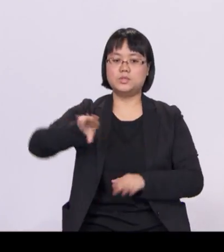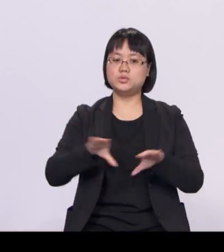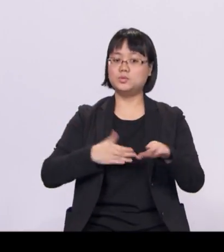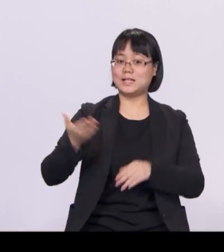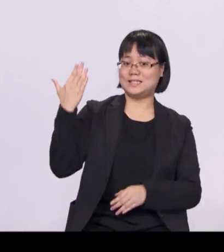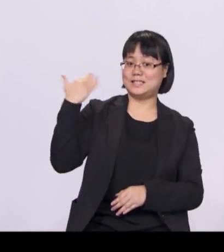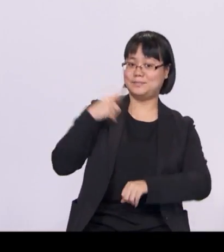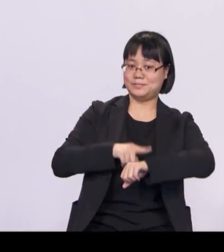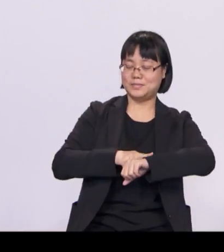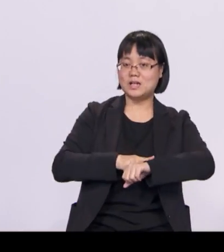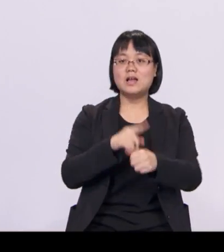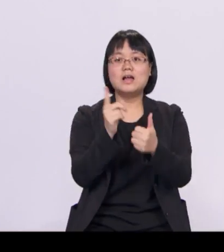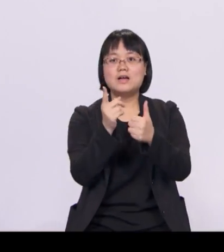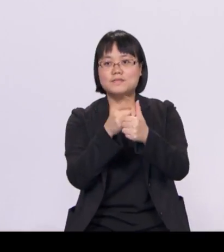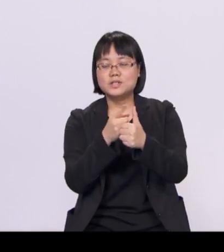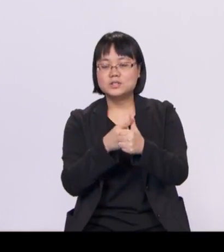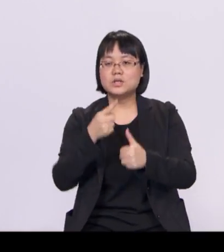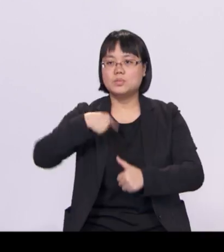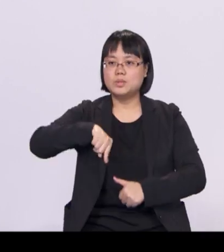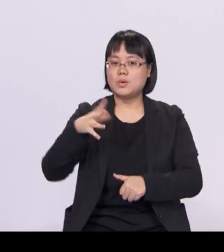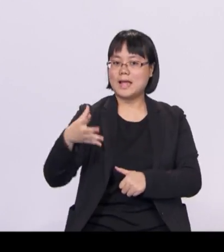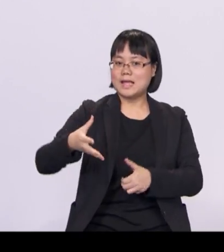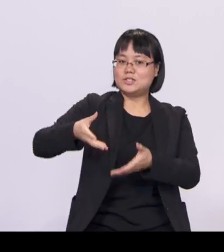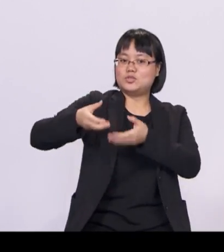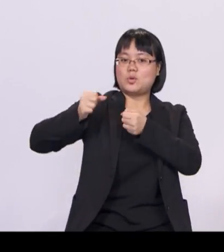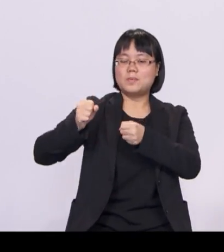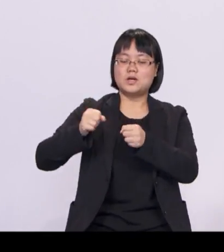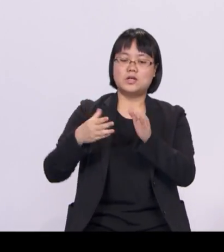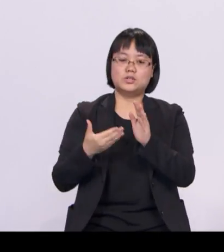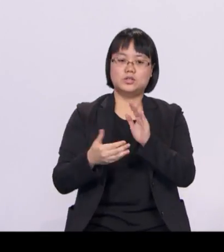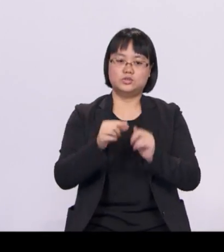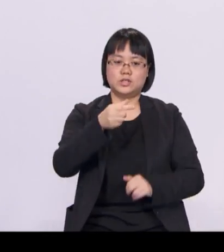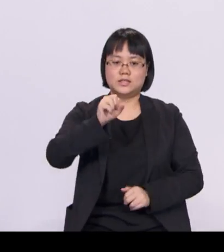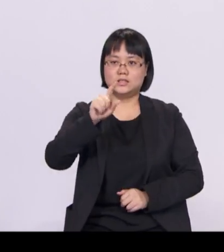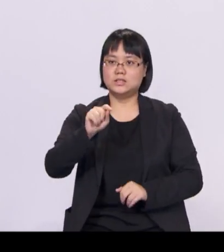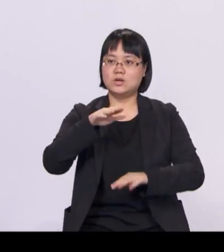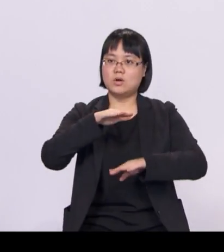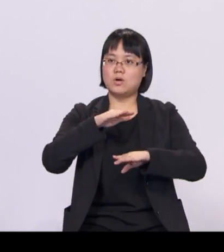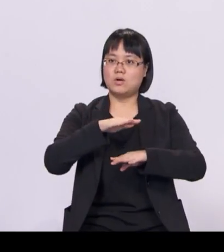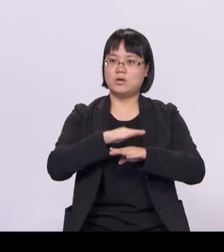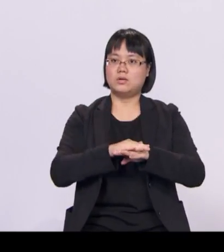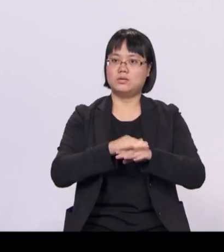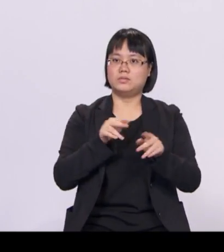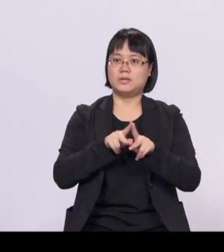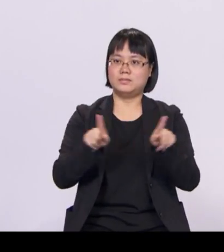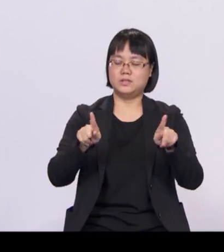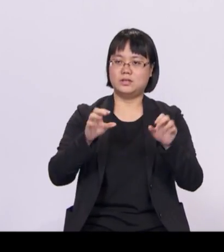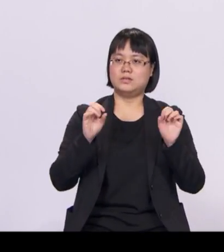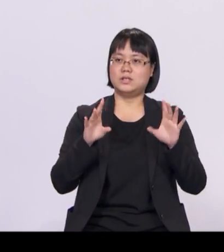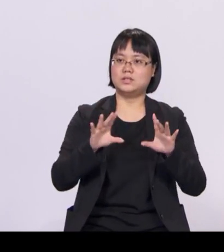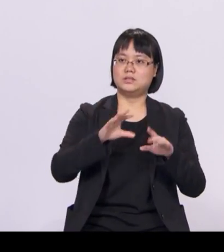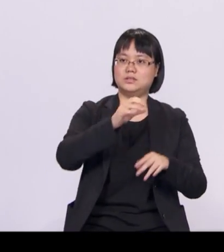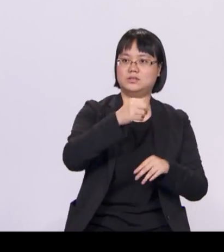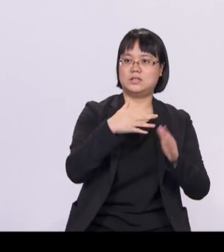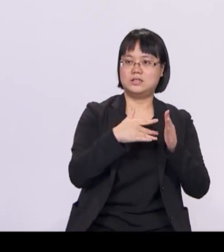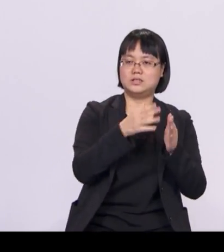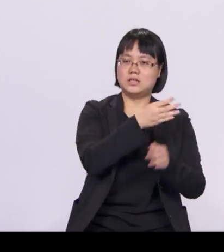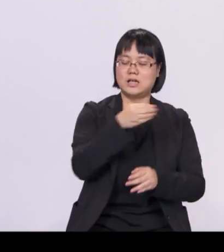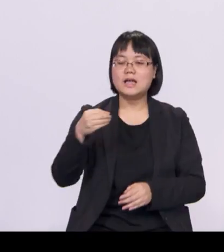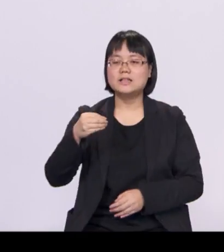we will continue to absorb GST on publicly subsidised education and healthcare. Second, we will